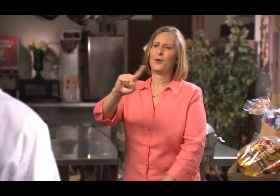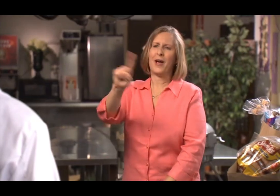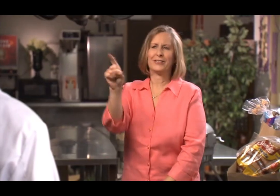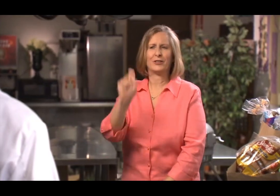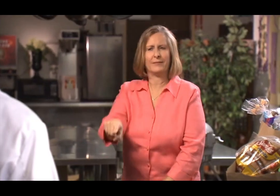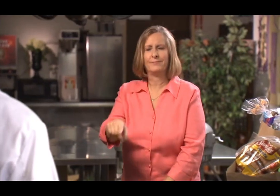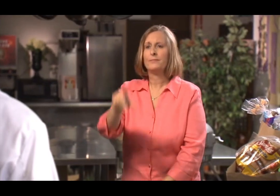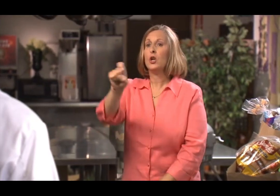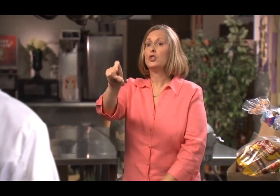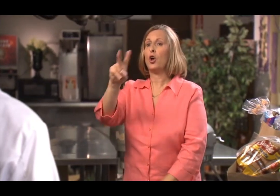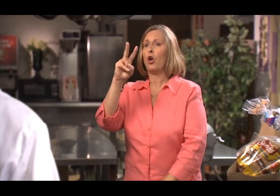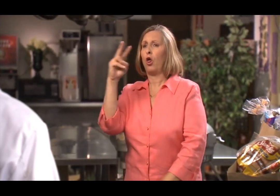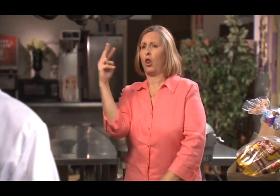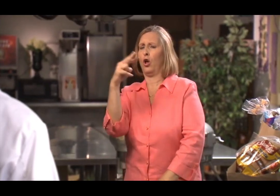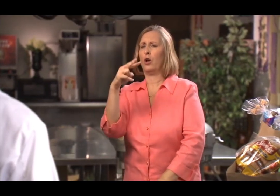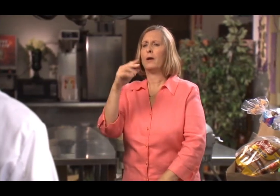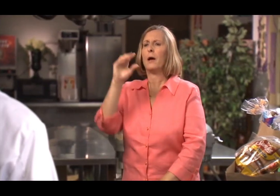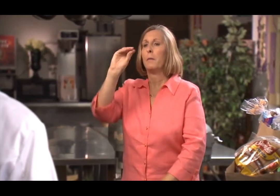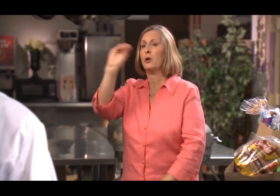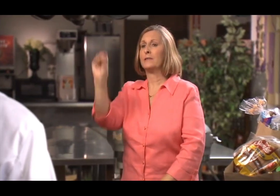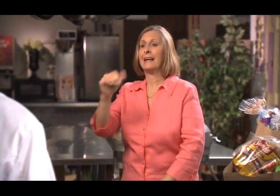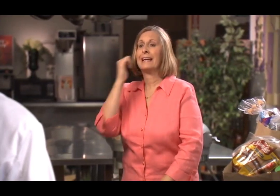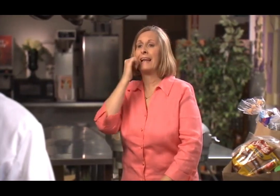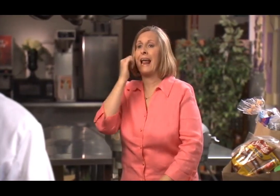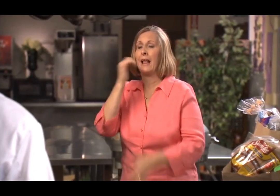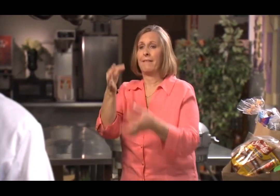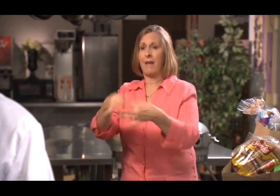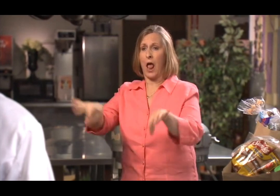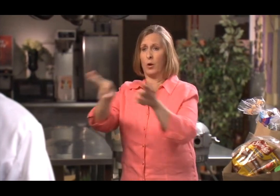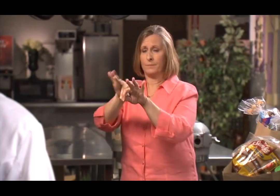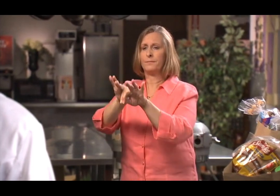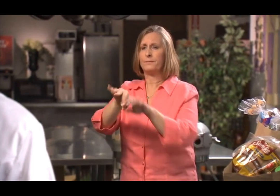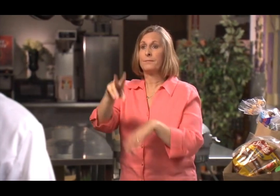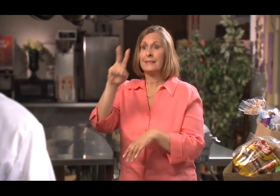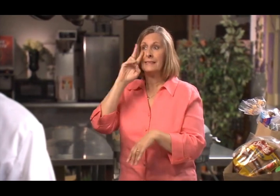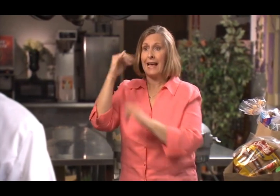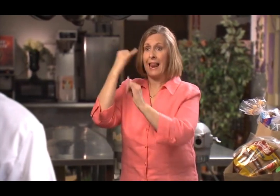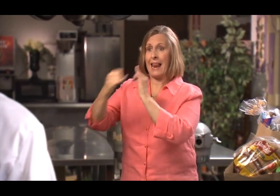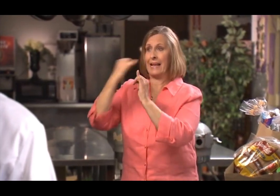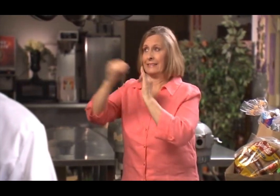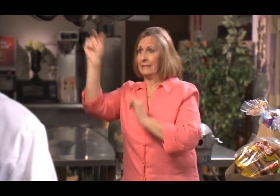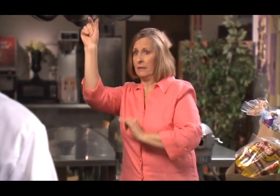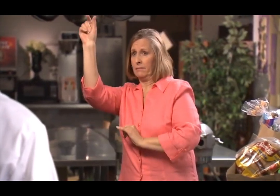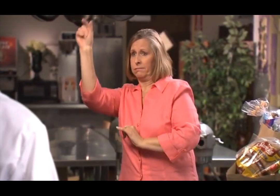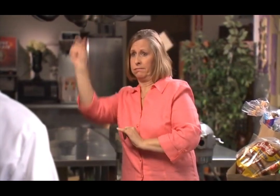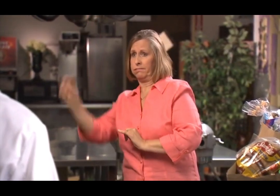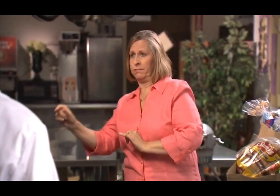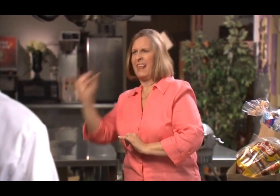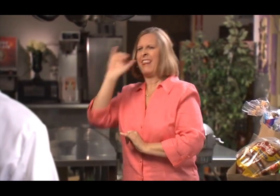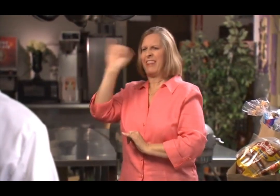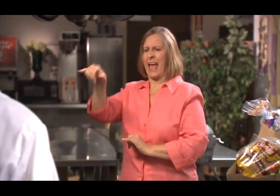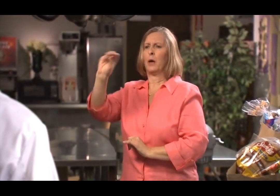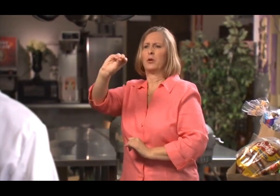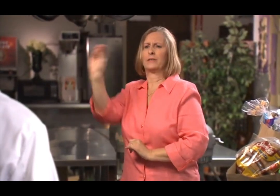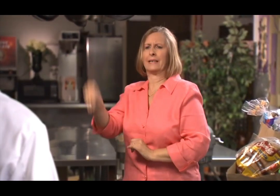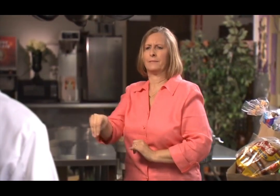Great question. You should look at the percent of daily value. You can see that on the right side of the nutrients